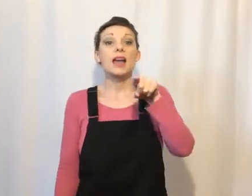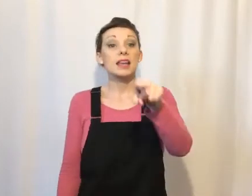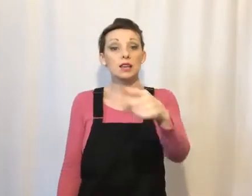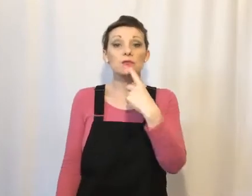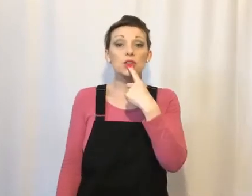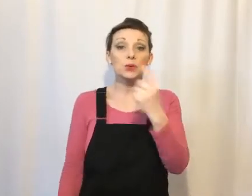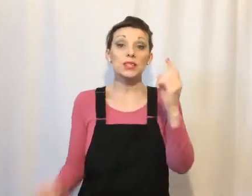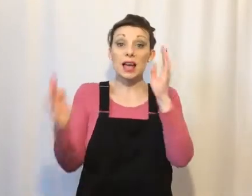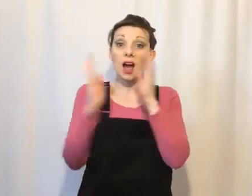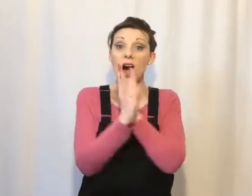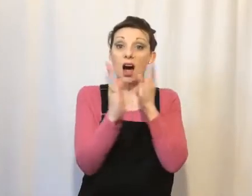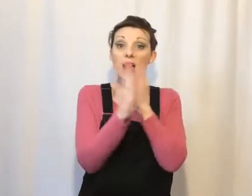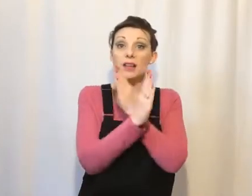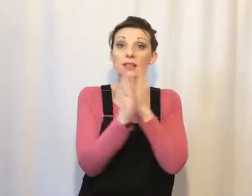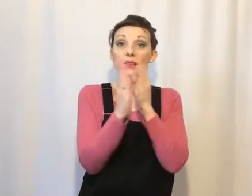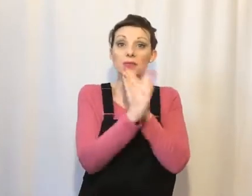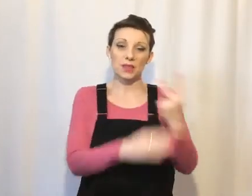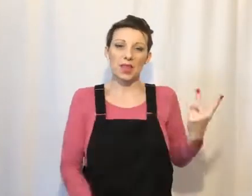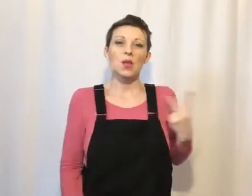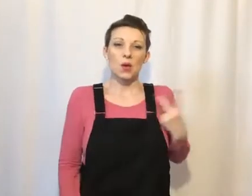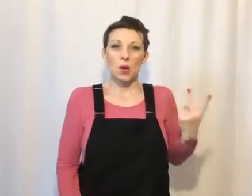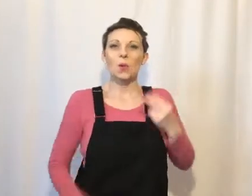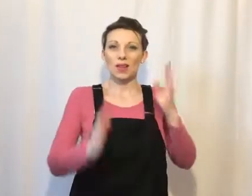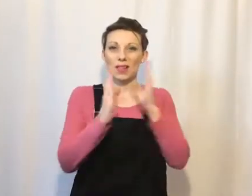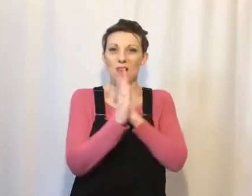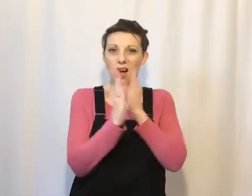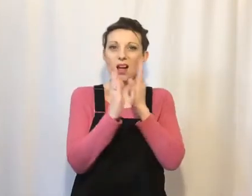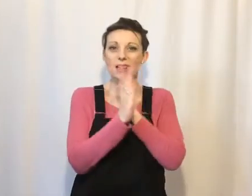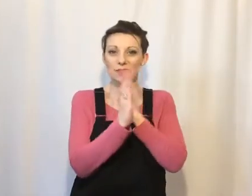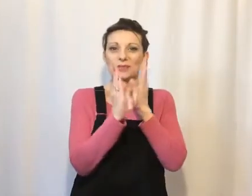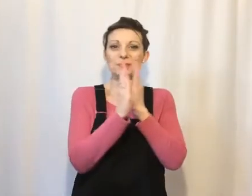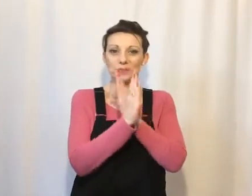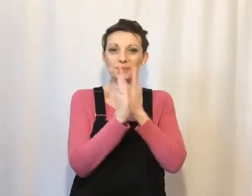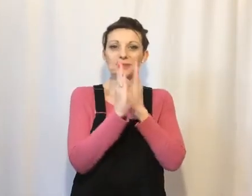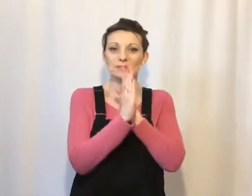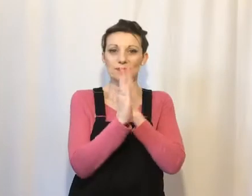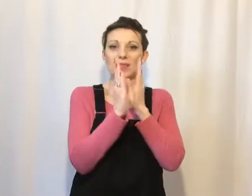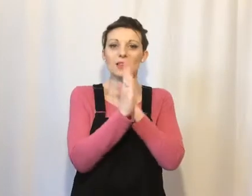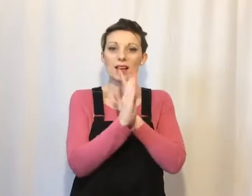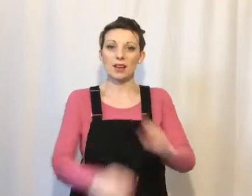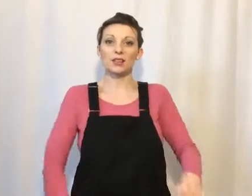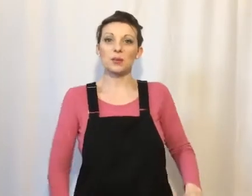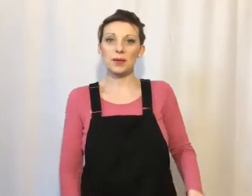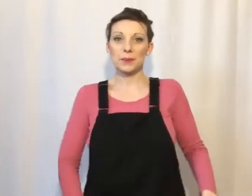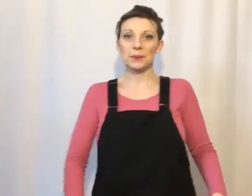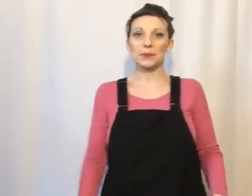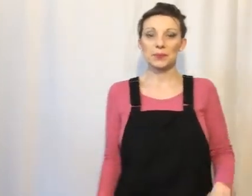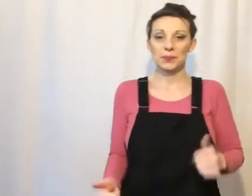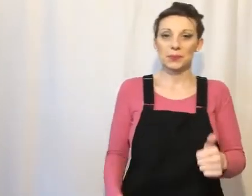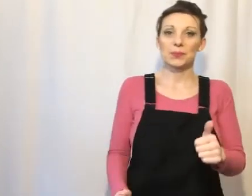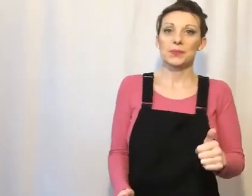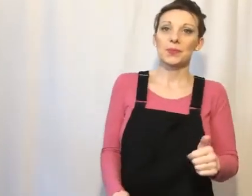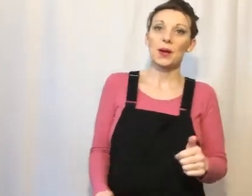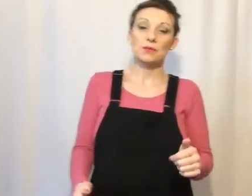If you say hide, we'll hide. Okay, stop now. Hopefully you got